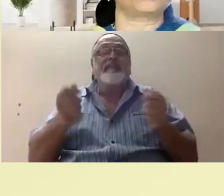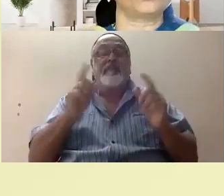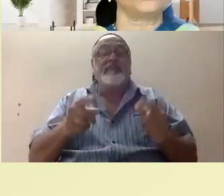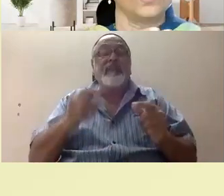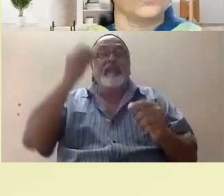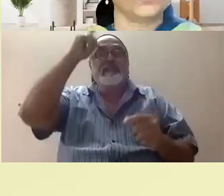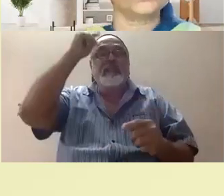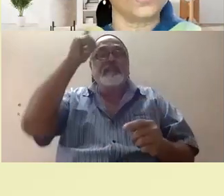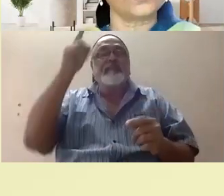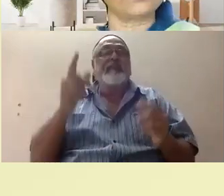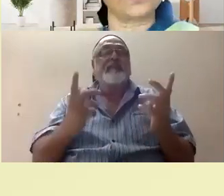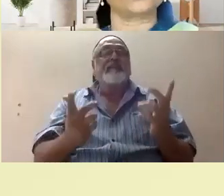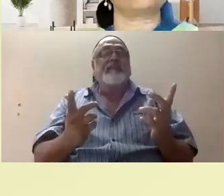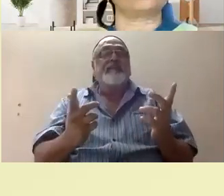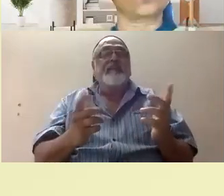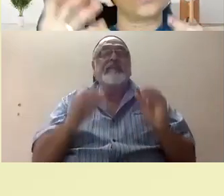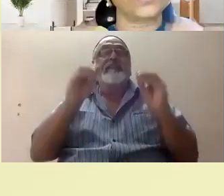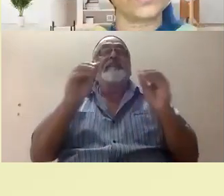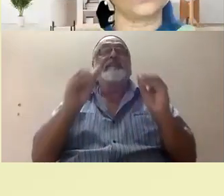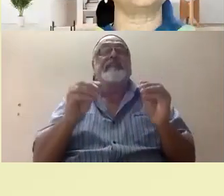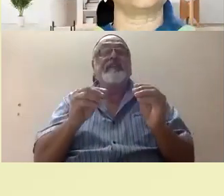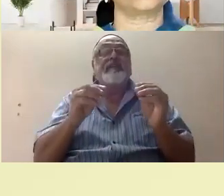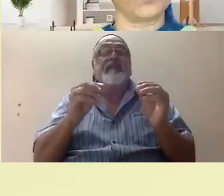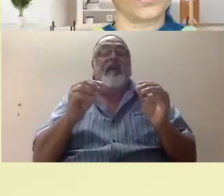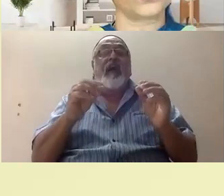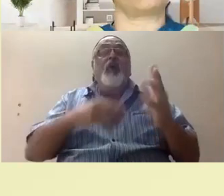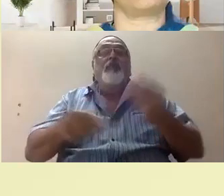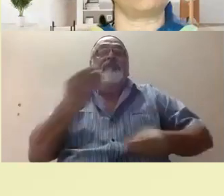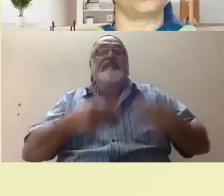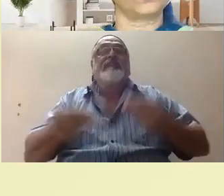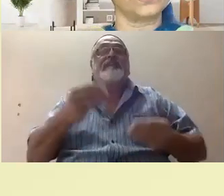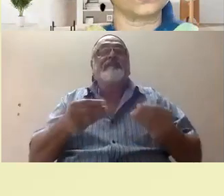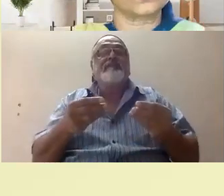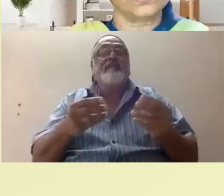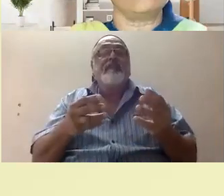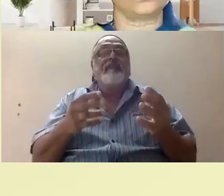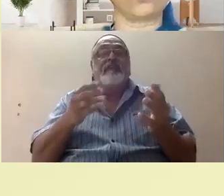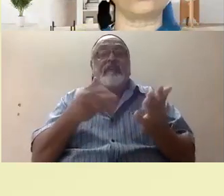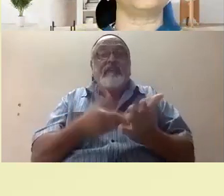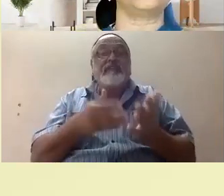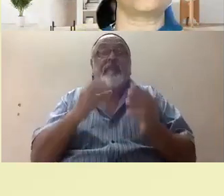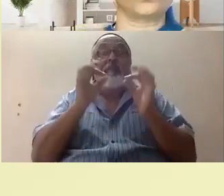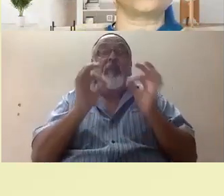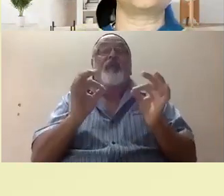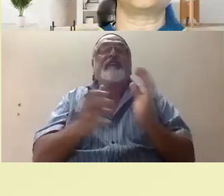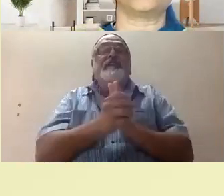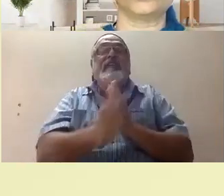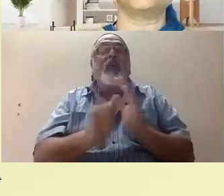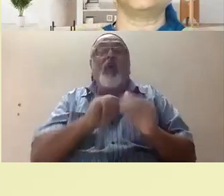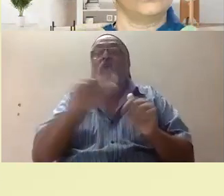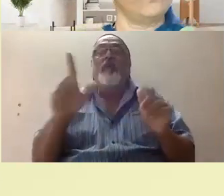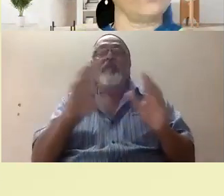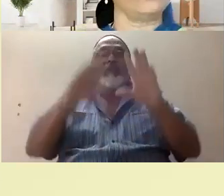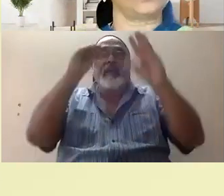change, because teaching entrepreneurship or getting trained in entrepreneurship development is a skill we all need to go through to